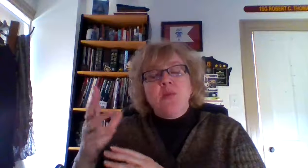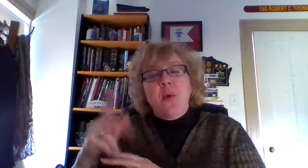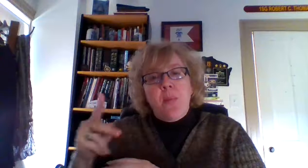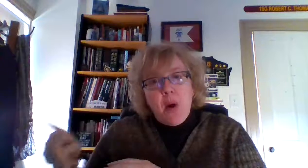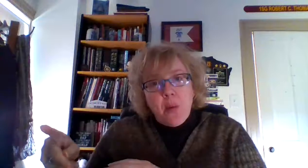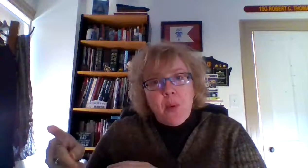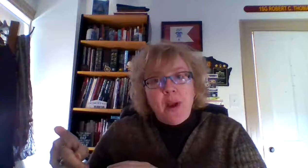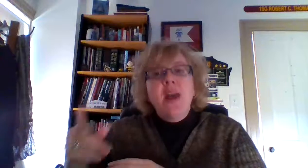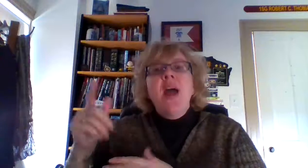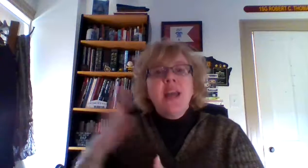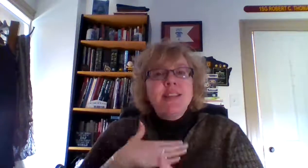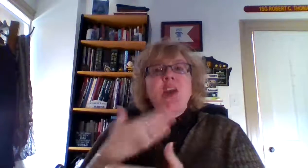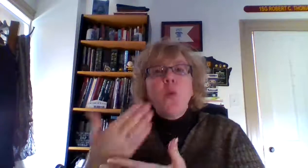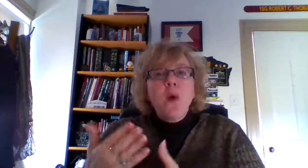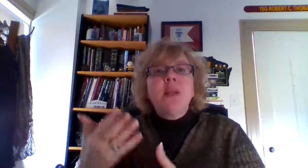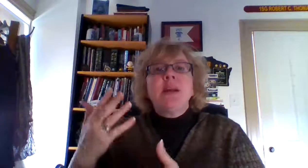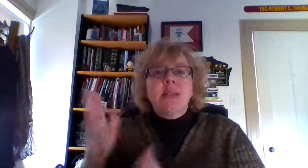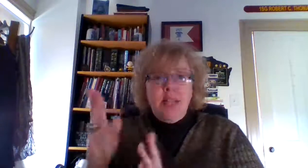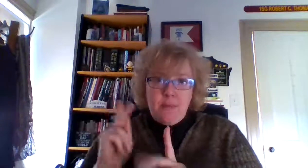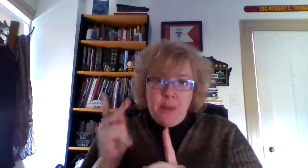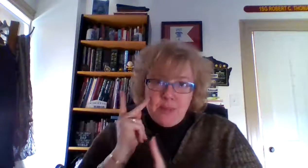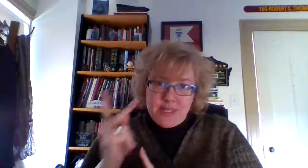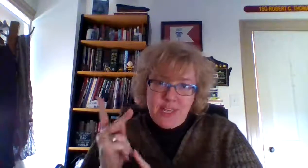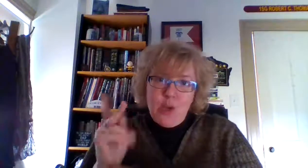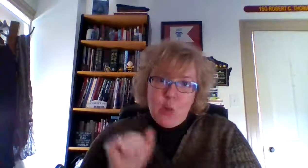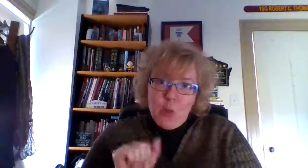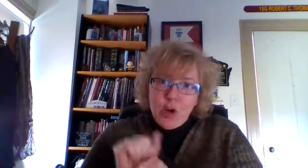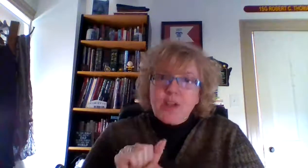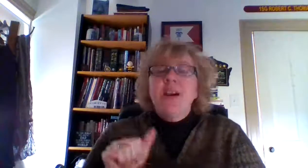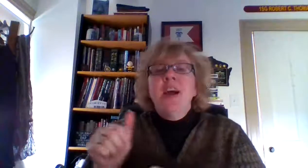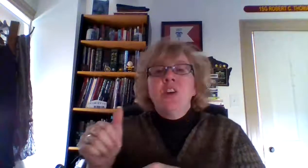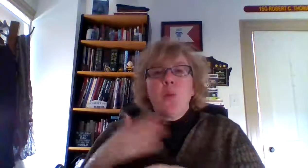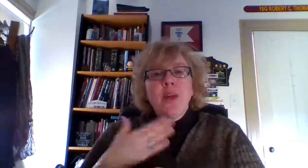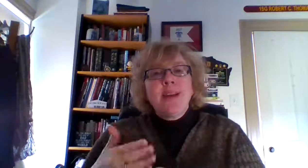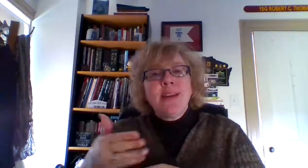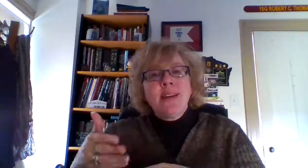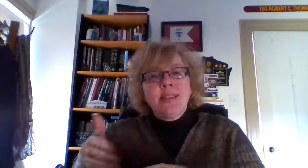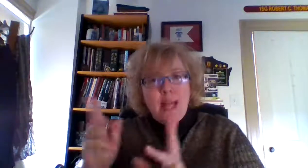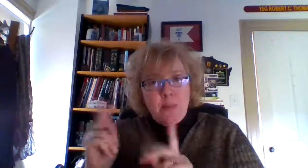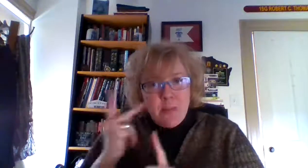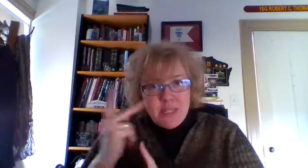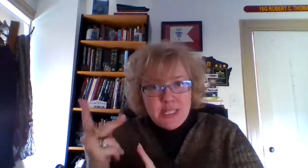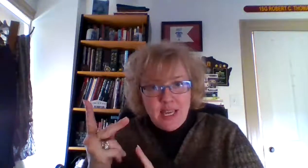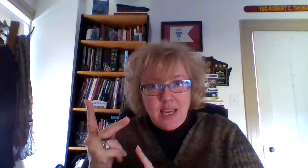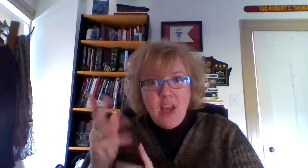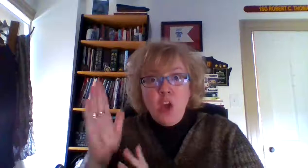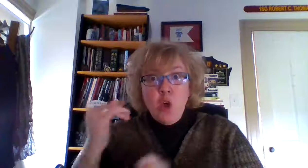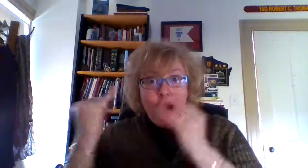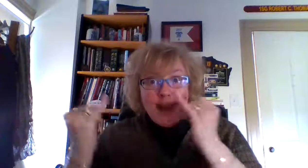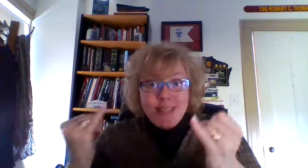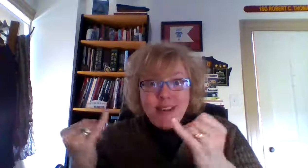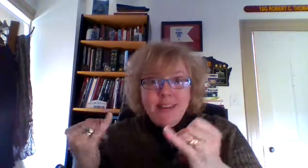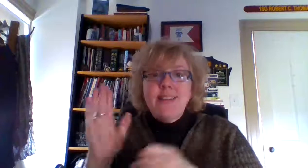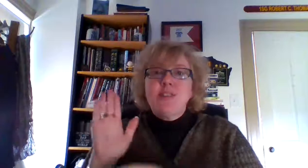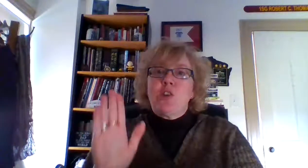with the PowerPoint is that you're willing to let people see your work. You're willing to let people see your ideas,